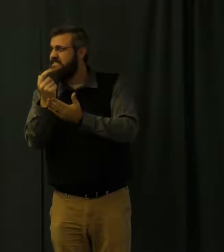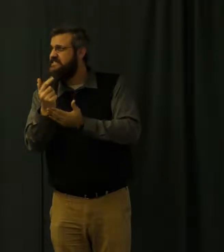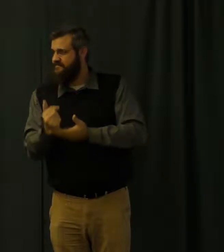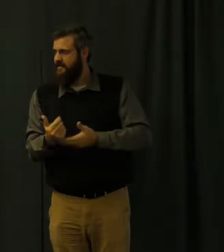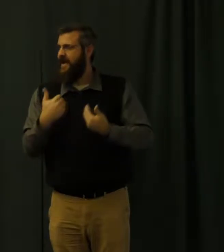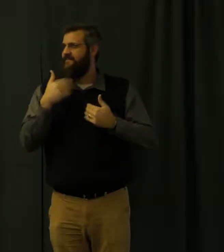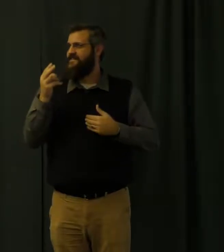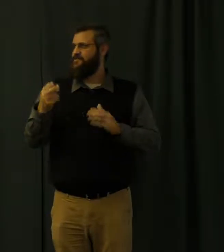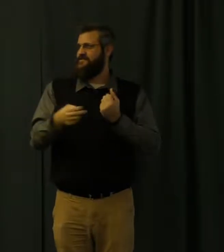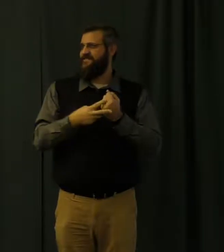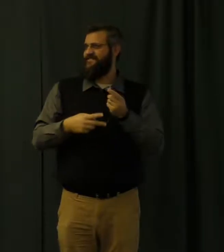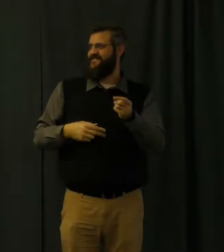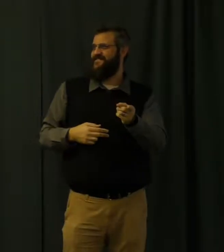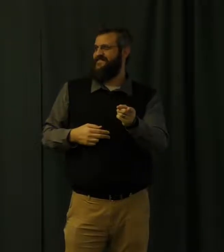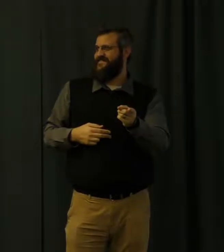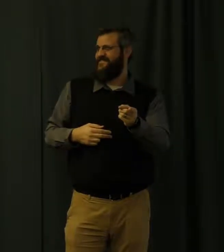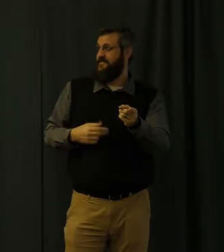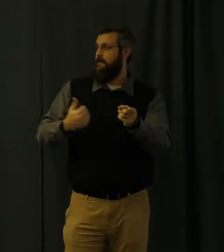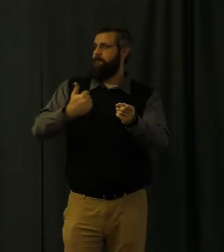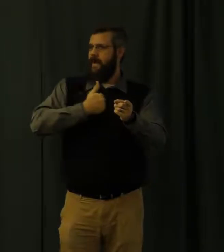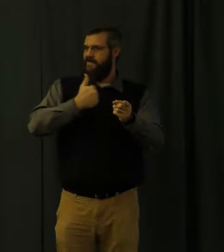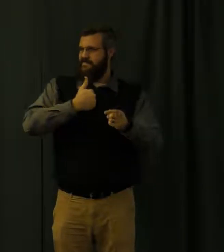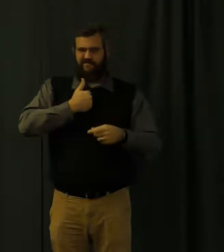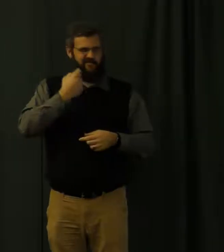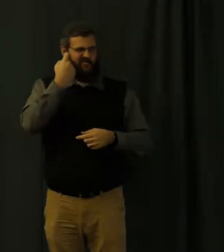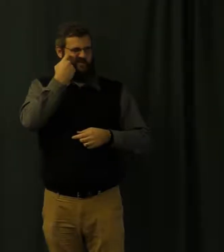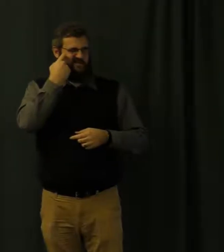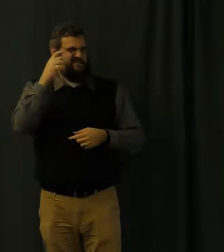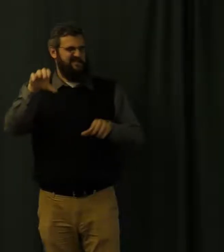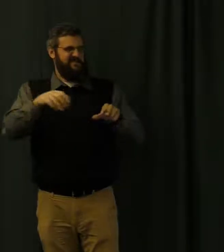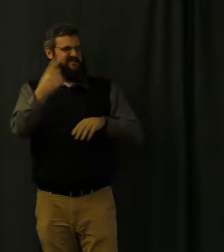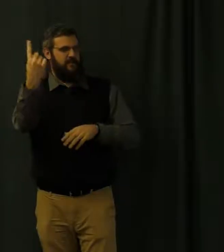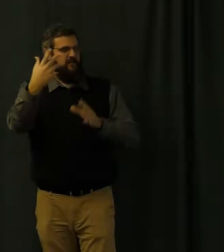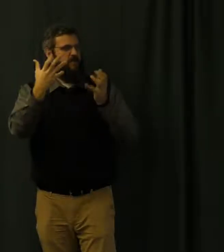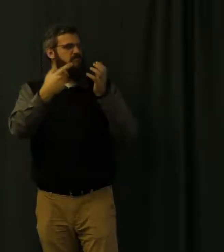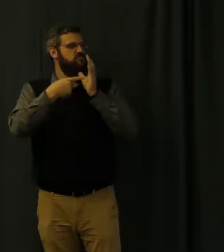this. Now, this is something that I just did myself, just for